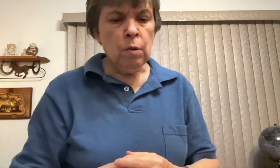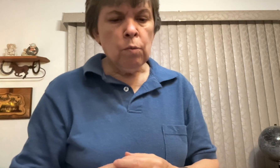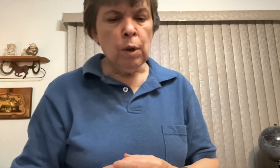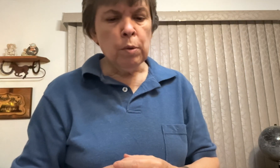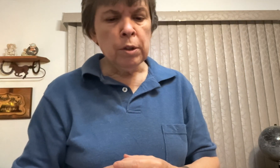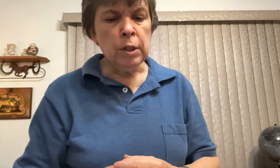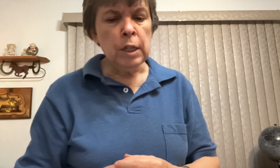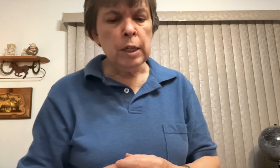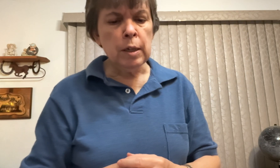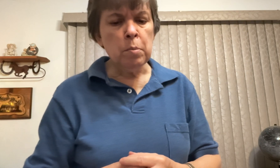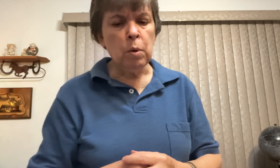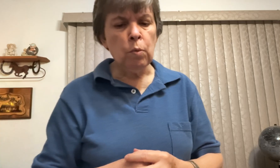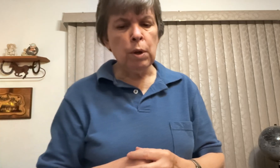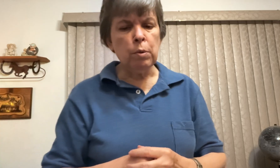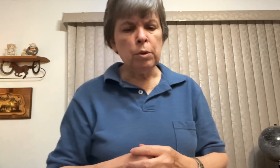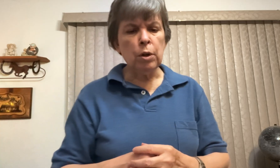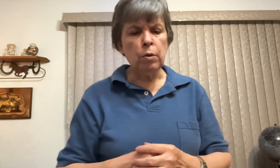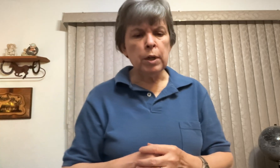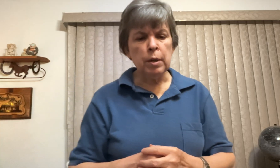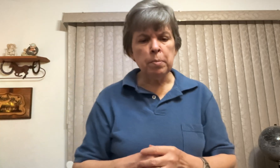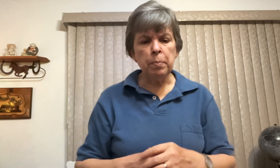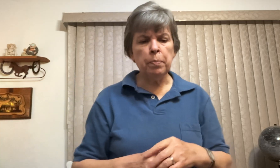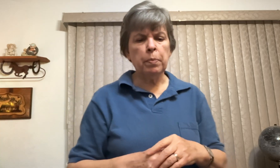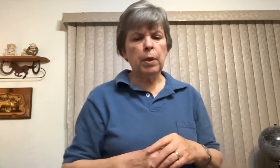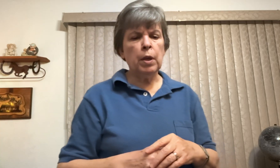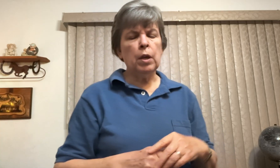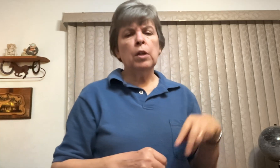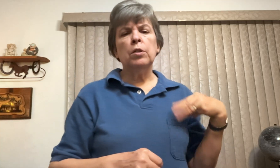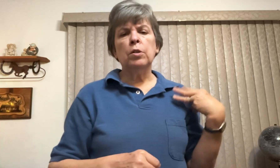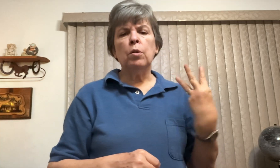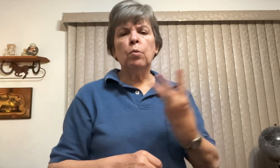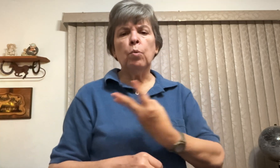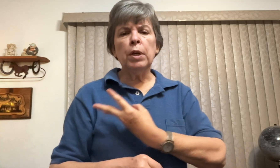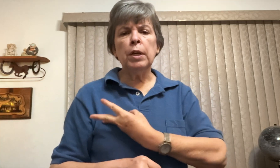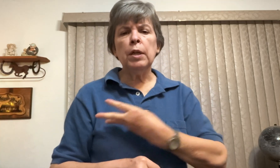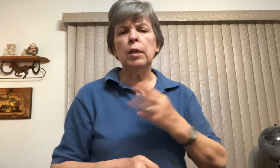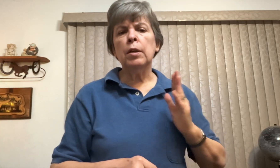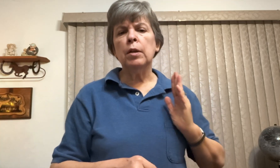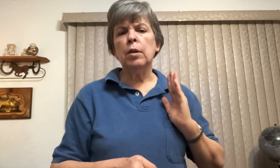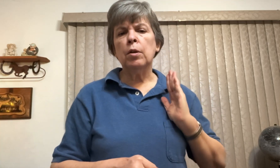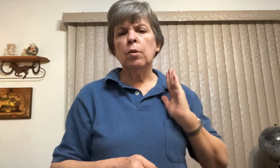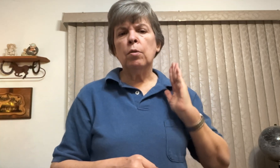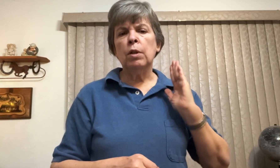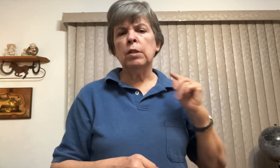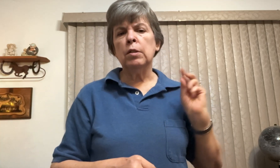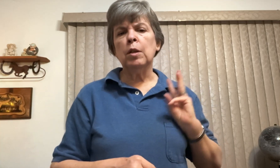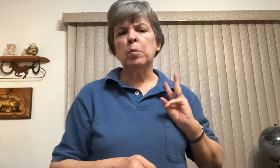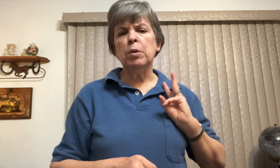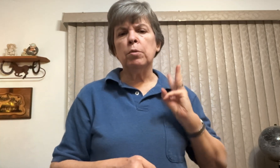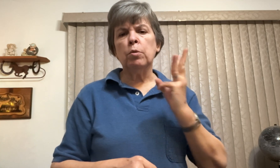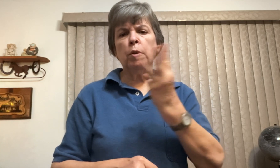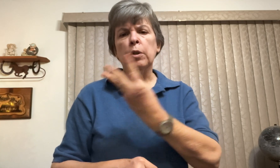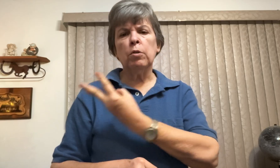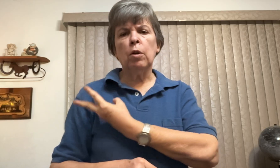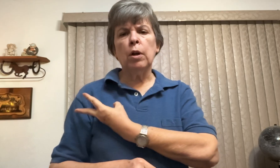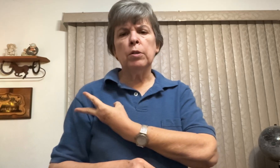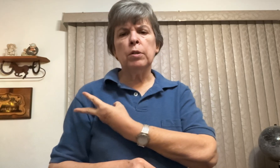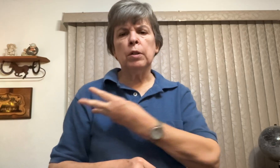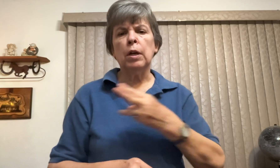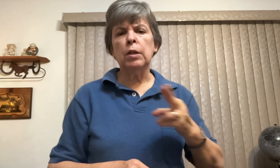We will see him, we will know him. So we, that's a W going across. Us